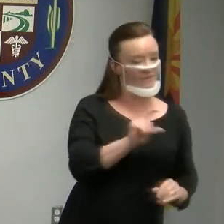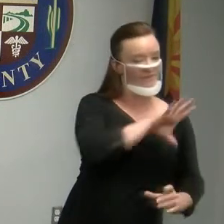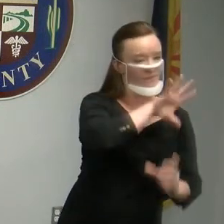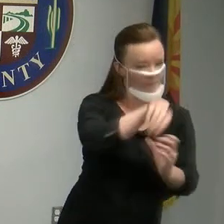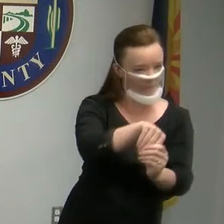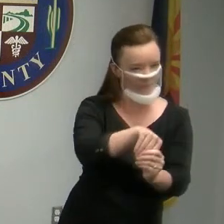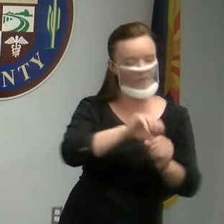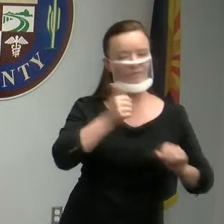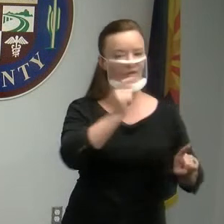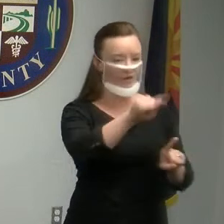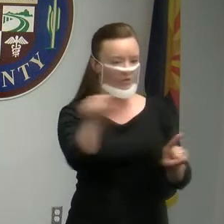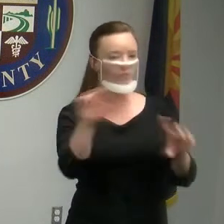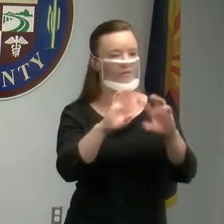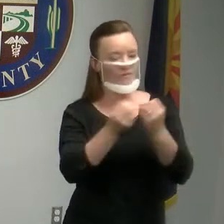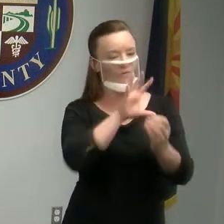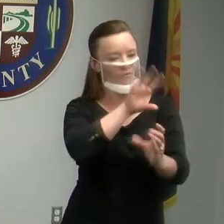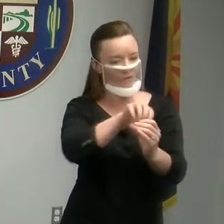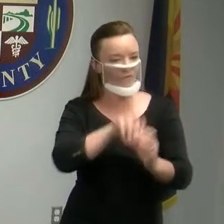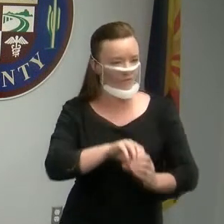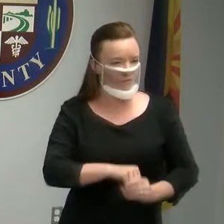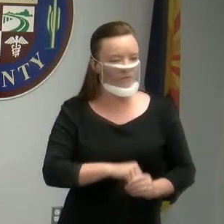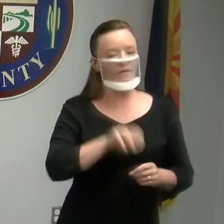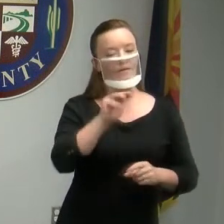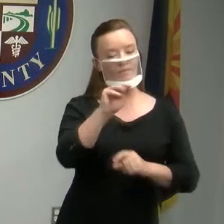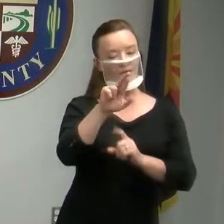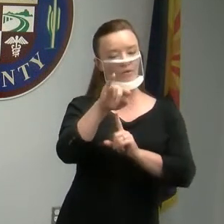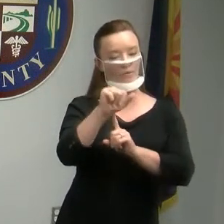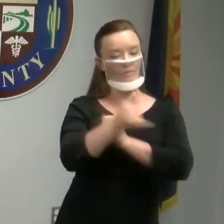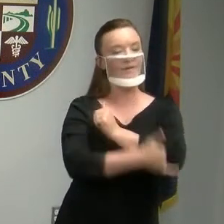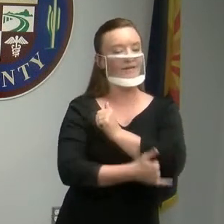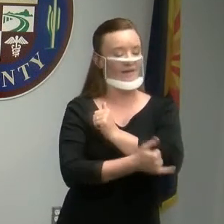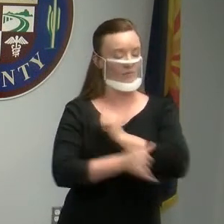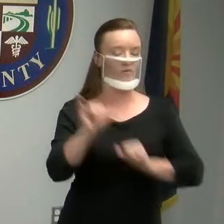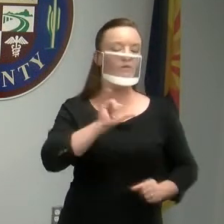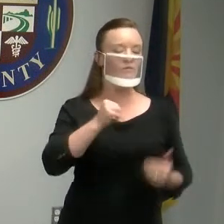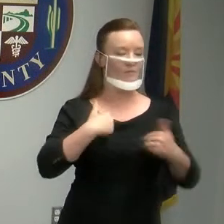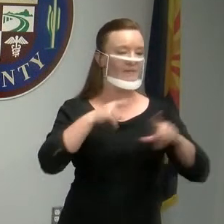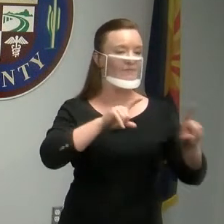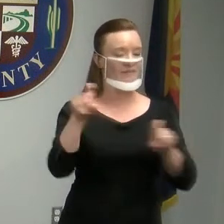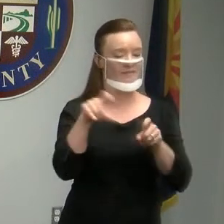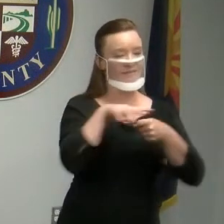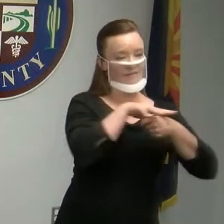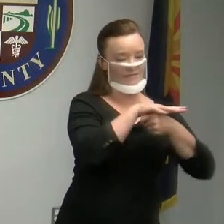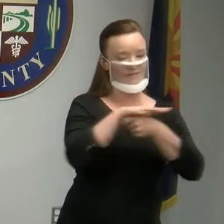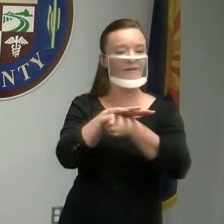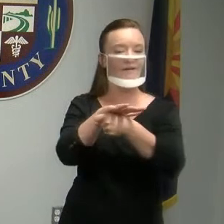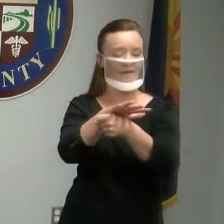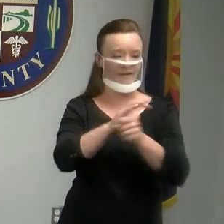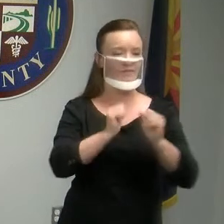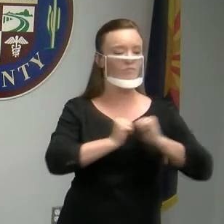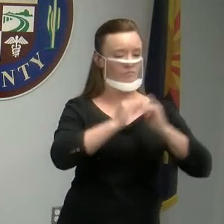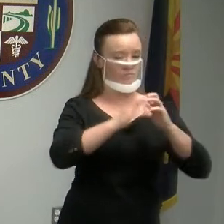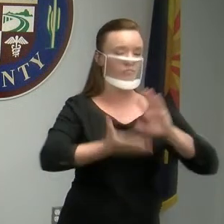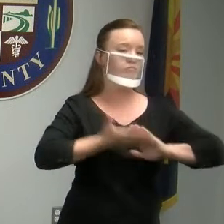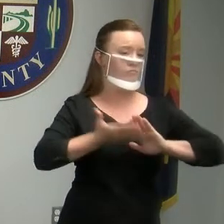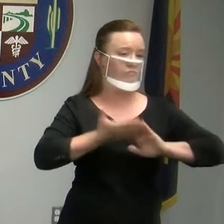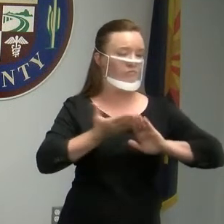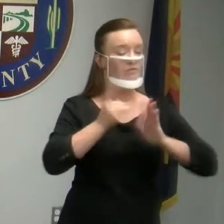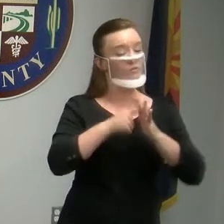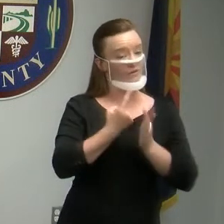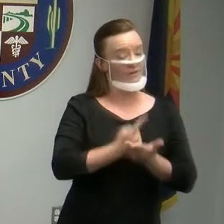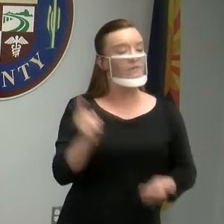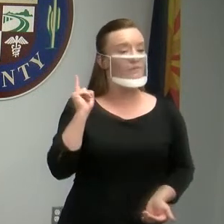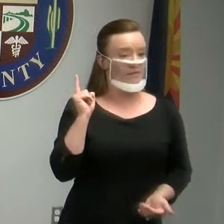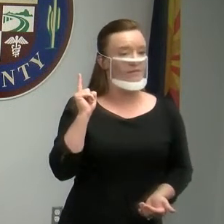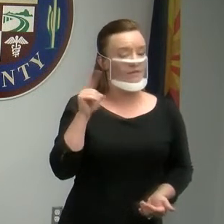other entities. We also have testing sites that are up and running right now. They started last week around Maricopa County.